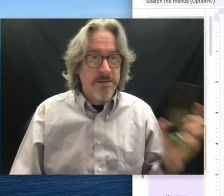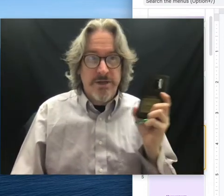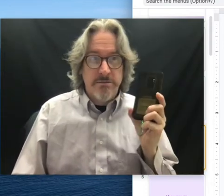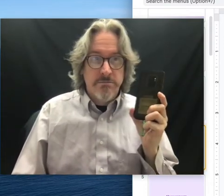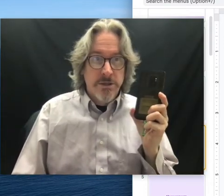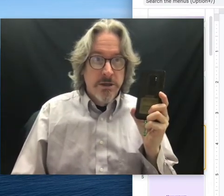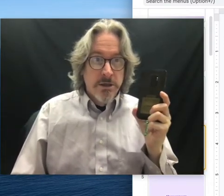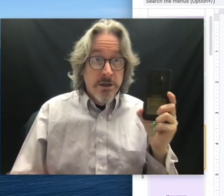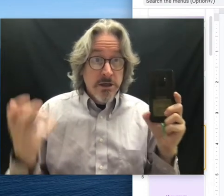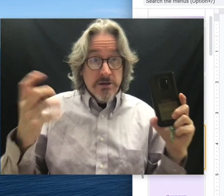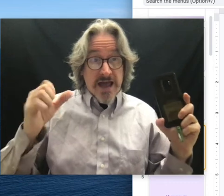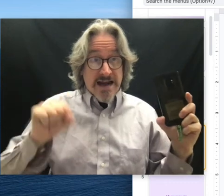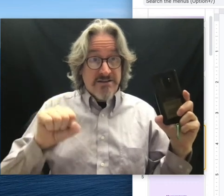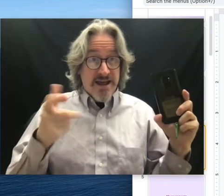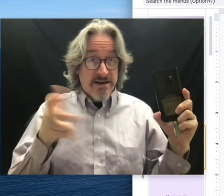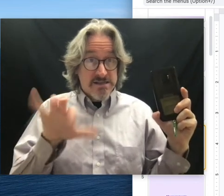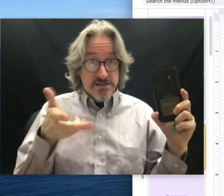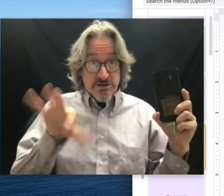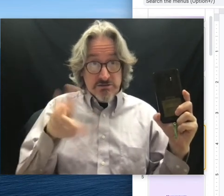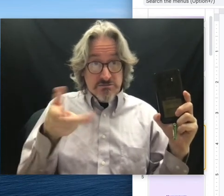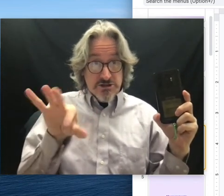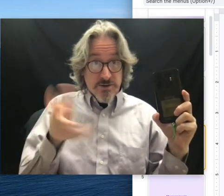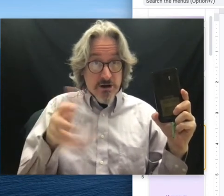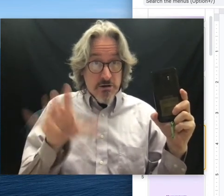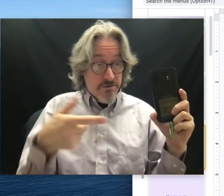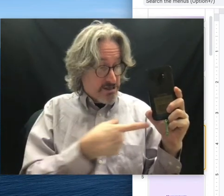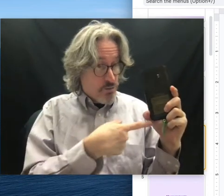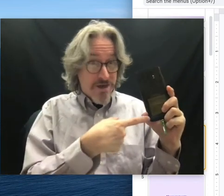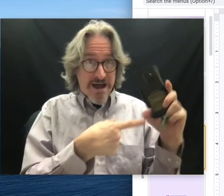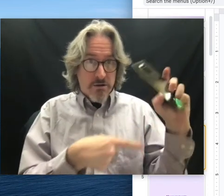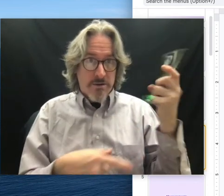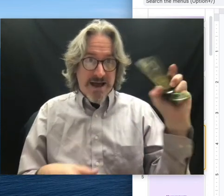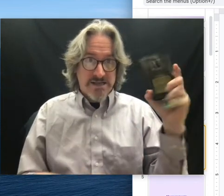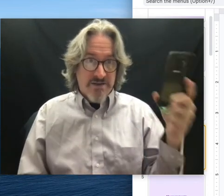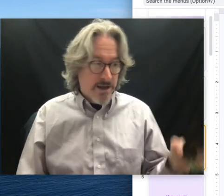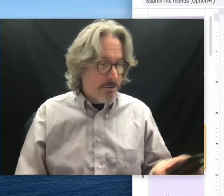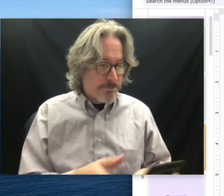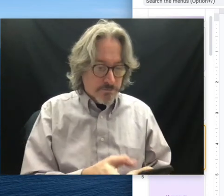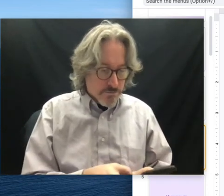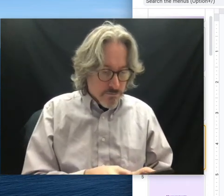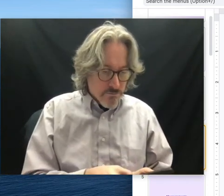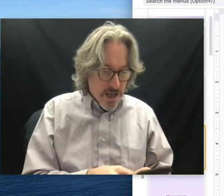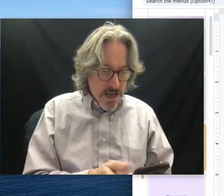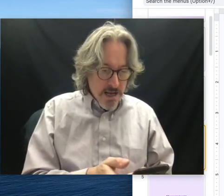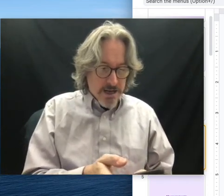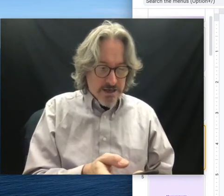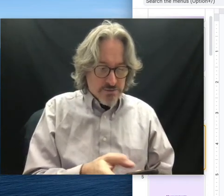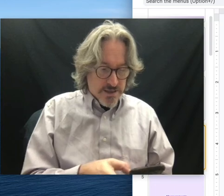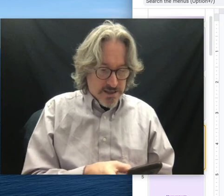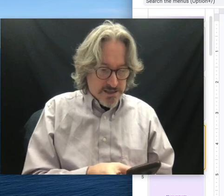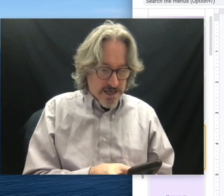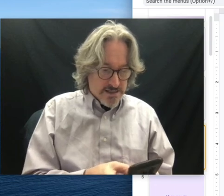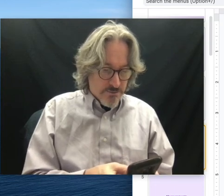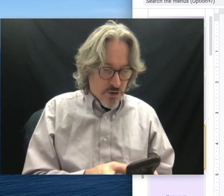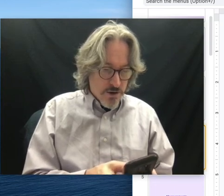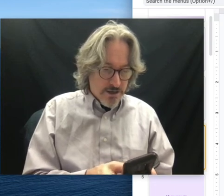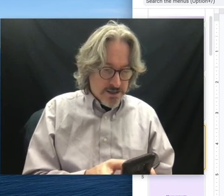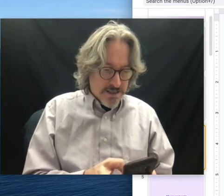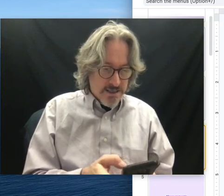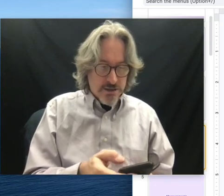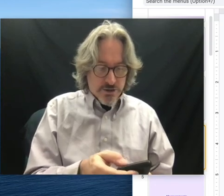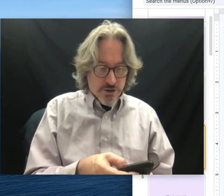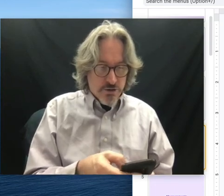holding something, the active hand is doing all the things without the passive hand. And I just realized that as I'm